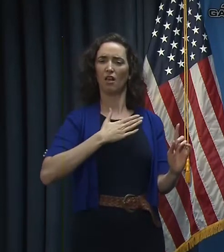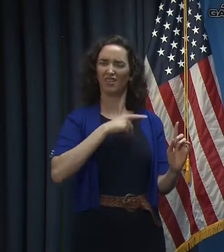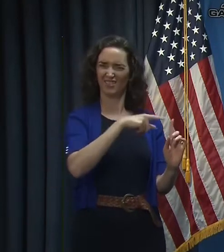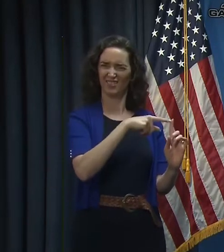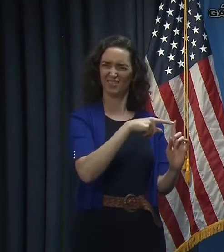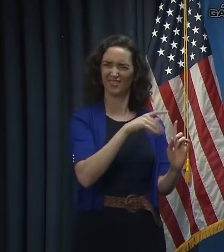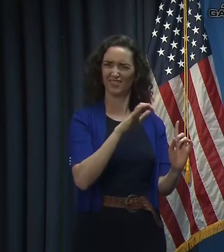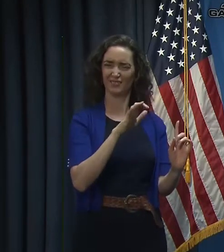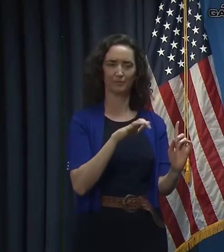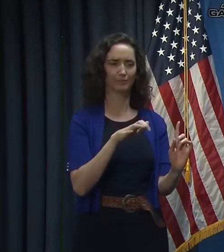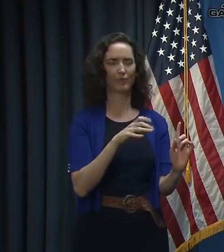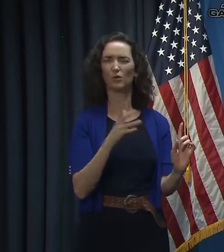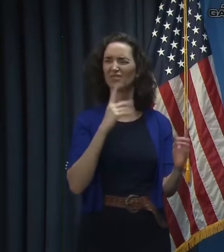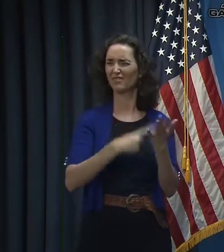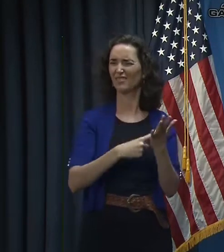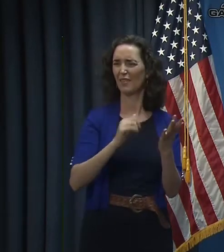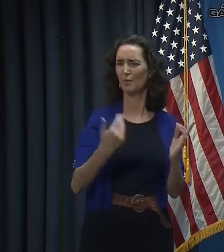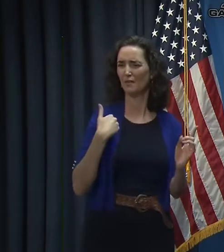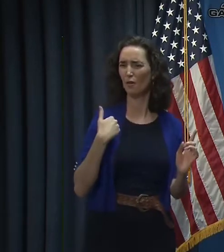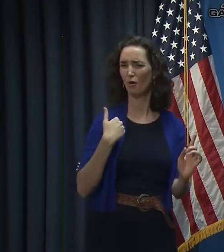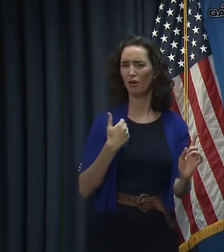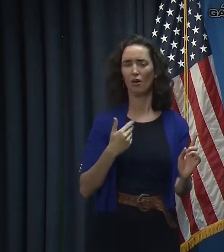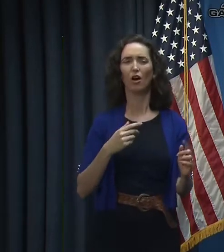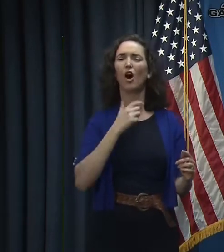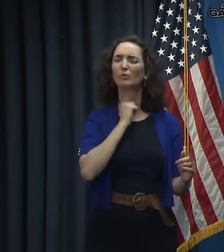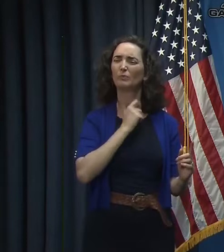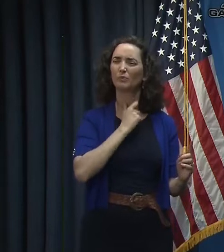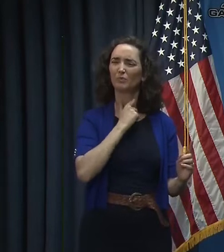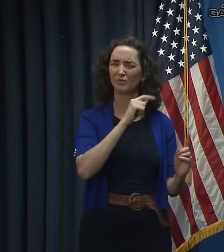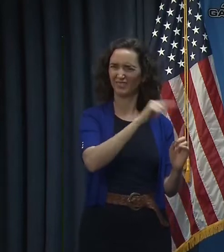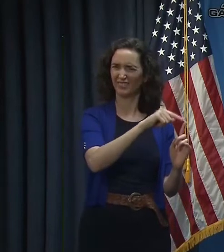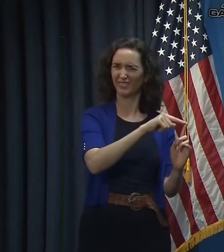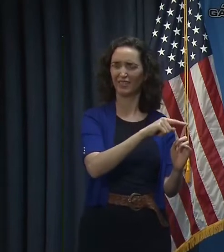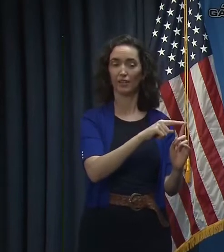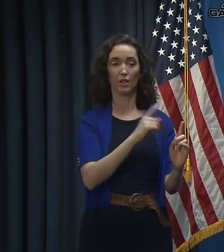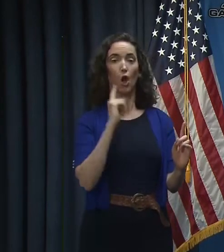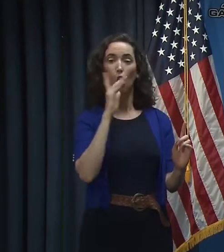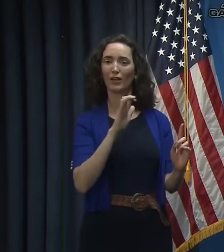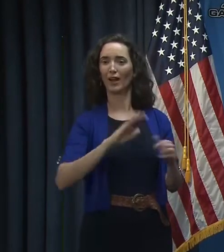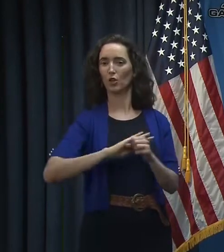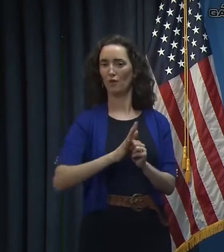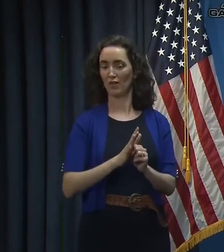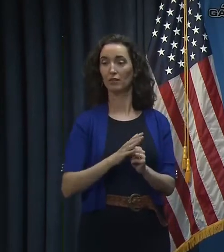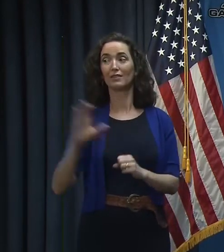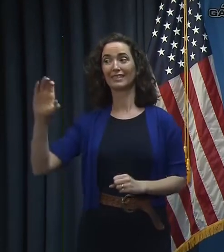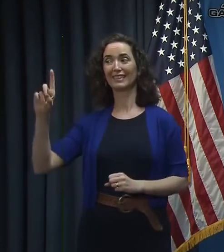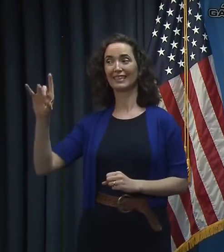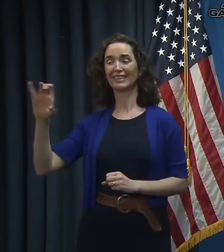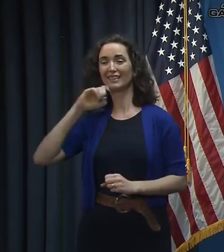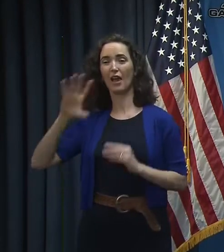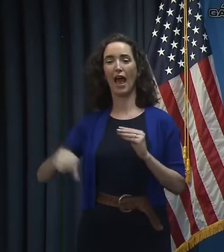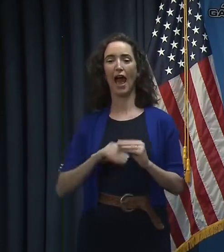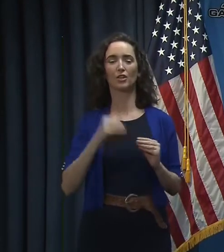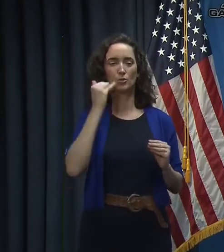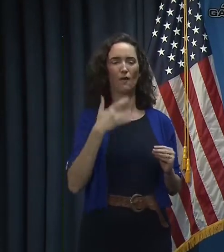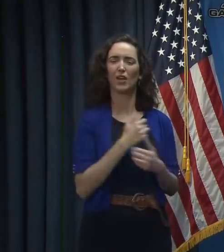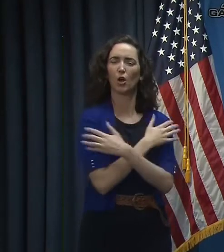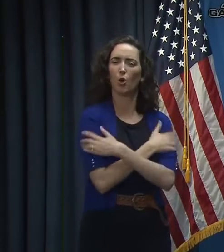these in the past: cough, shortness of breath, fever, sore throat, and actually the CDC has added to that list shaking,